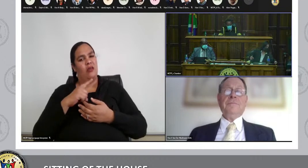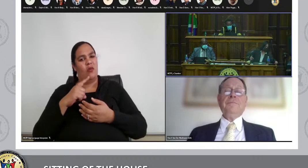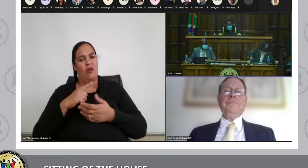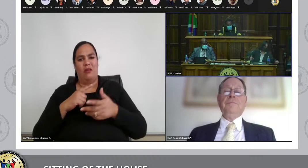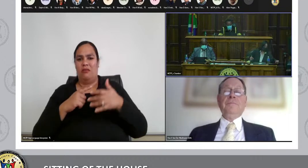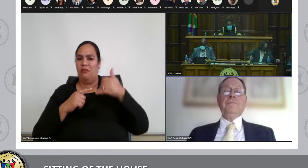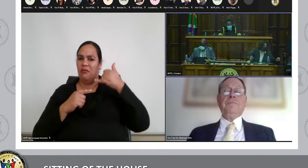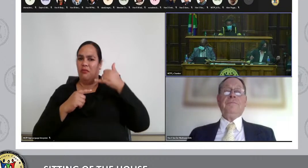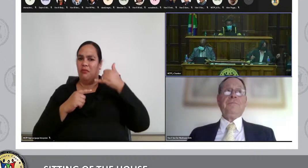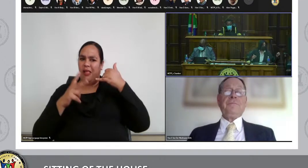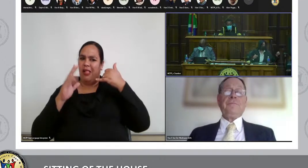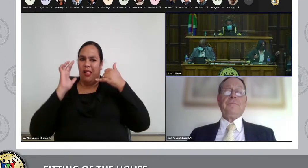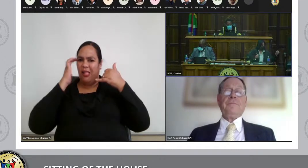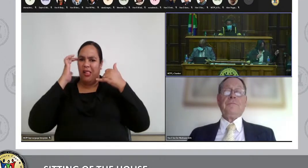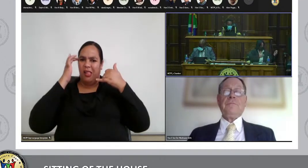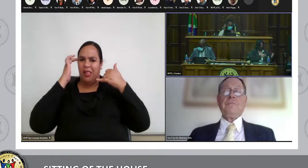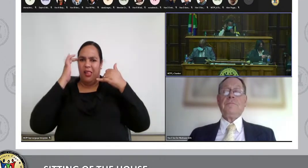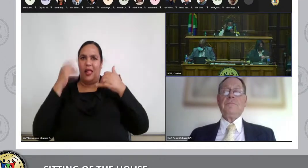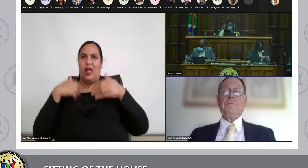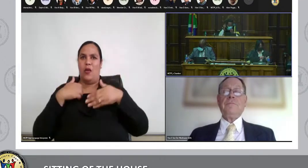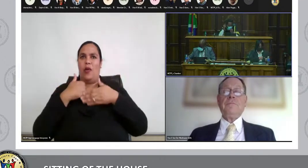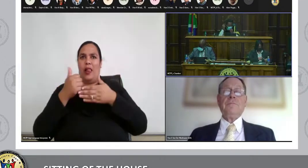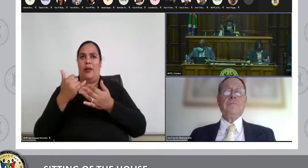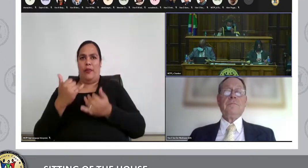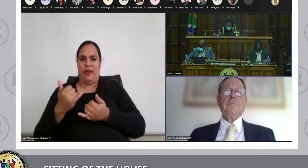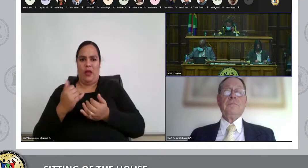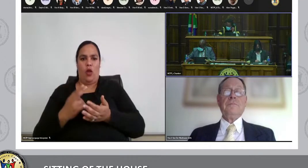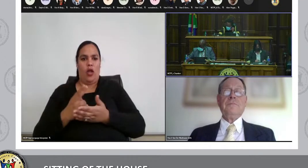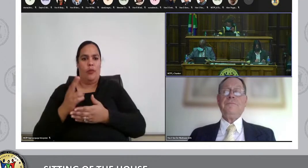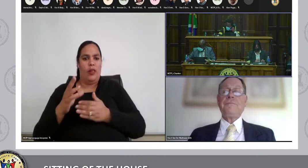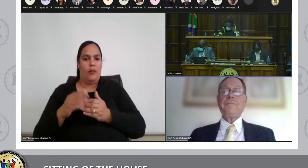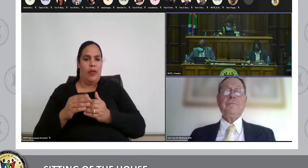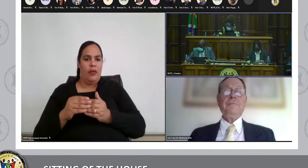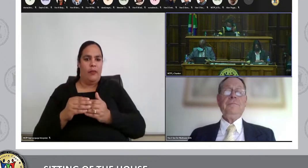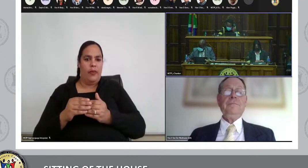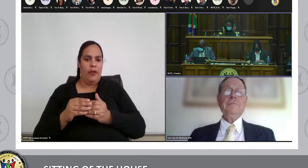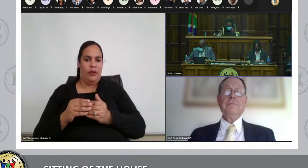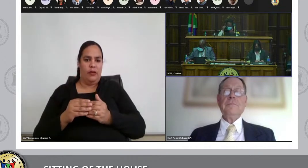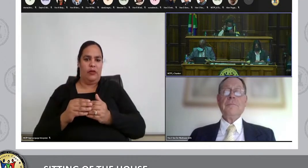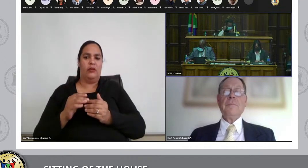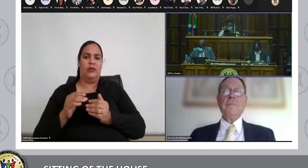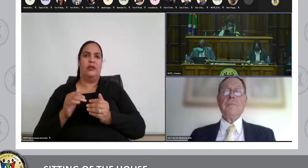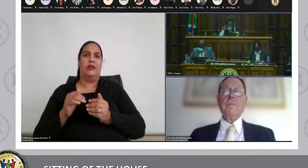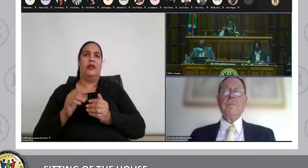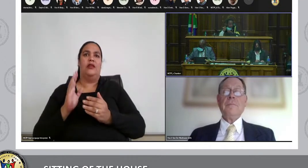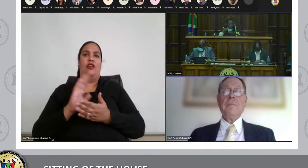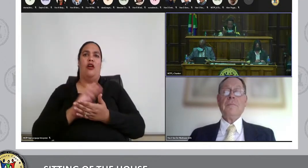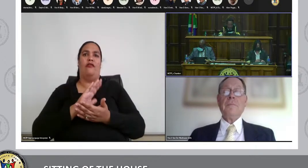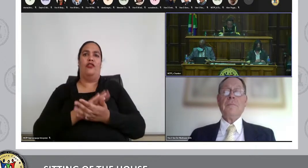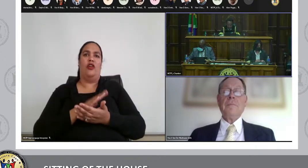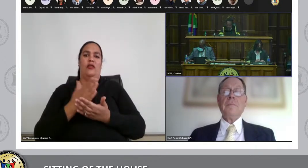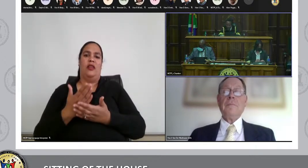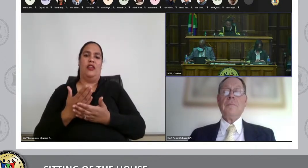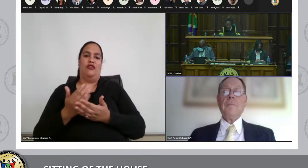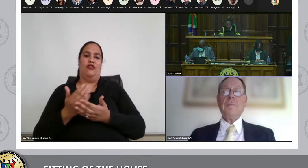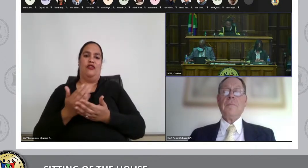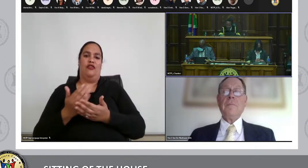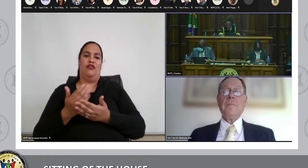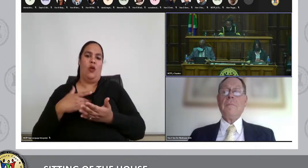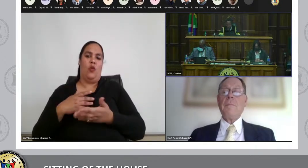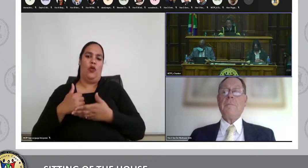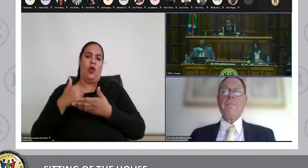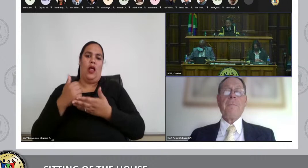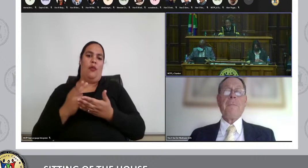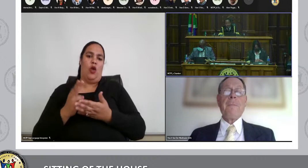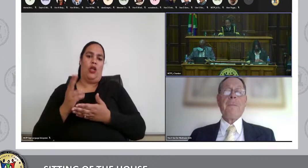I'm struggling. I will help you now. Honorable members, it is a matter of the translation services. I just want to help the